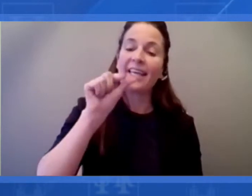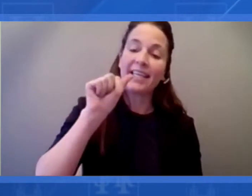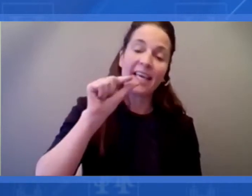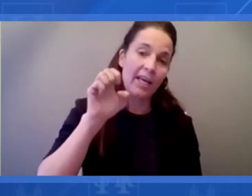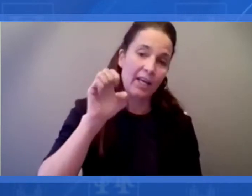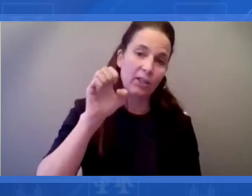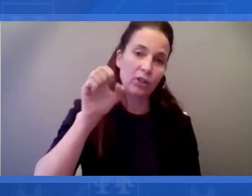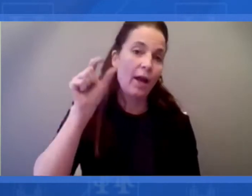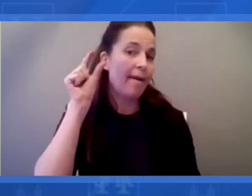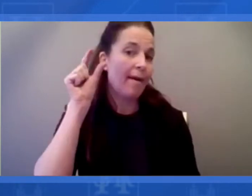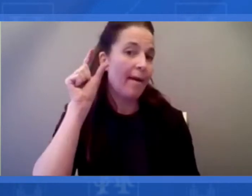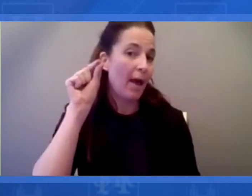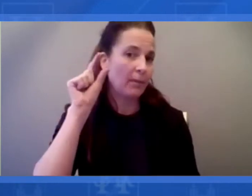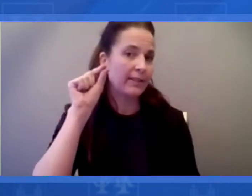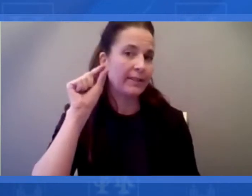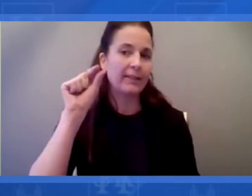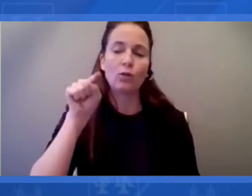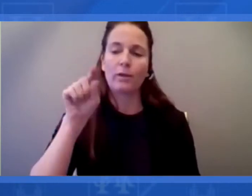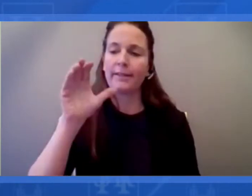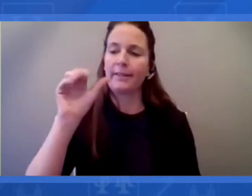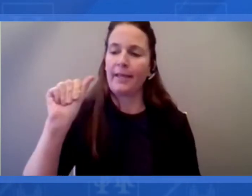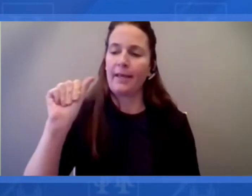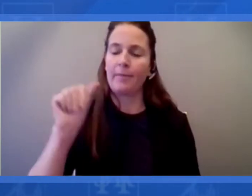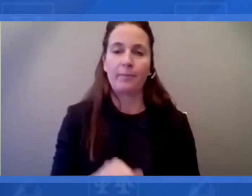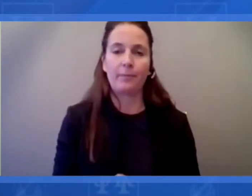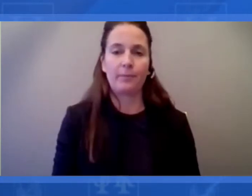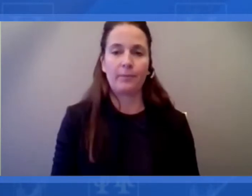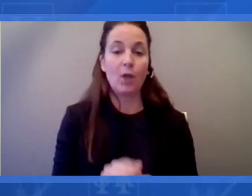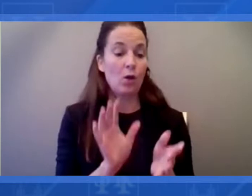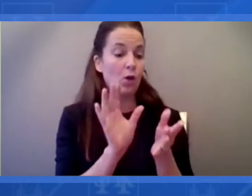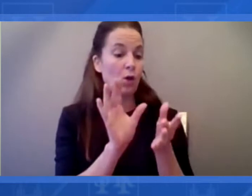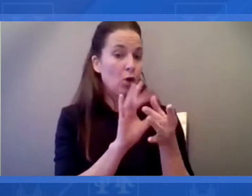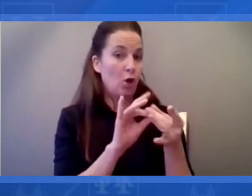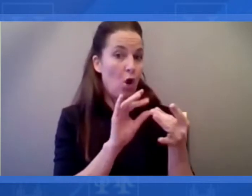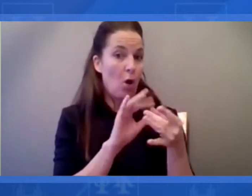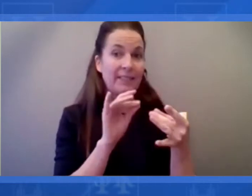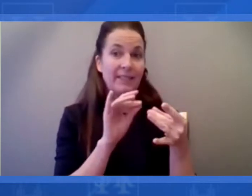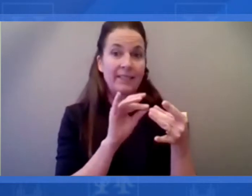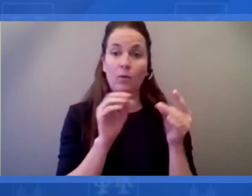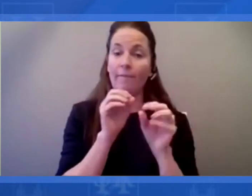engage.hamilton.ca. In addition, comments and feedback can be sent by email to